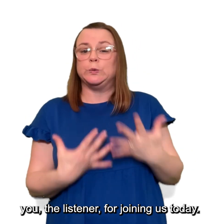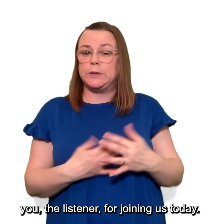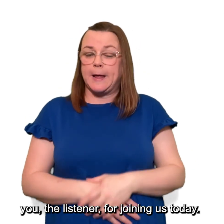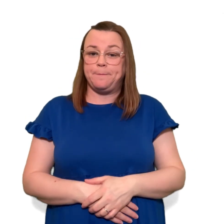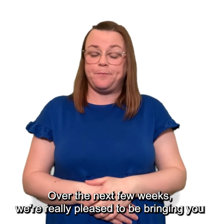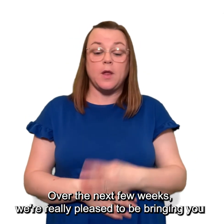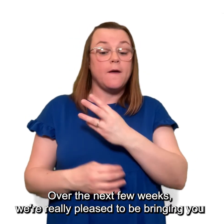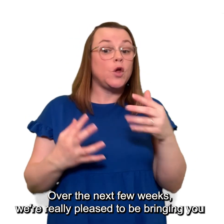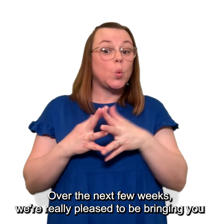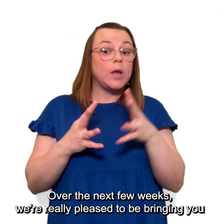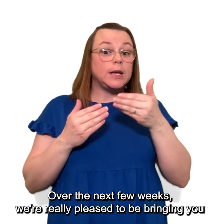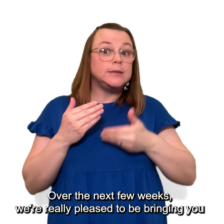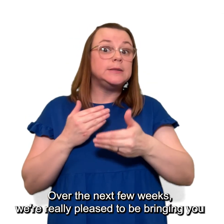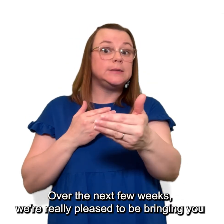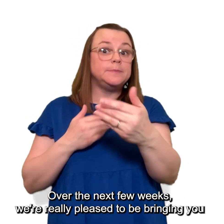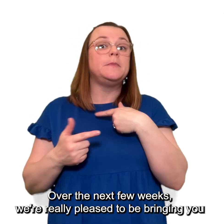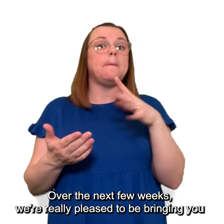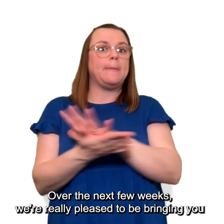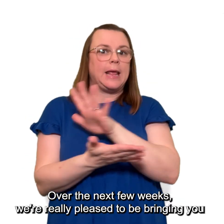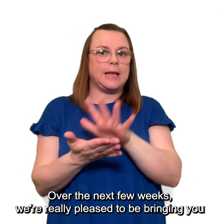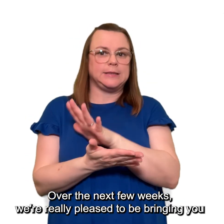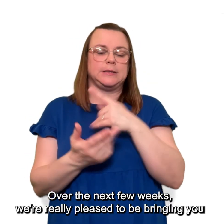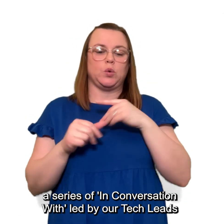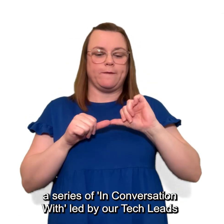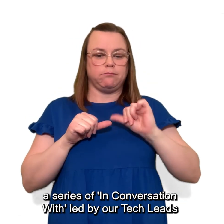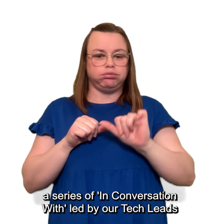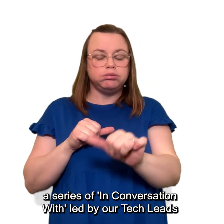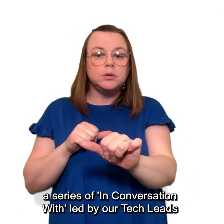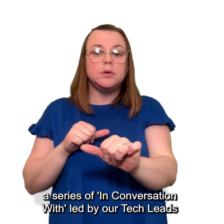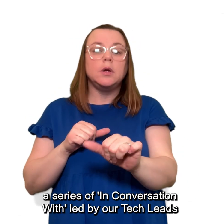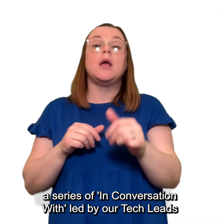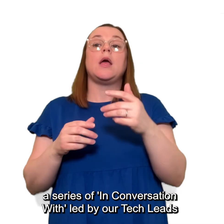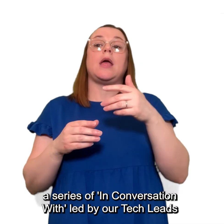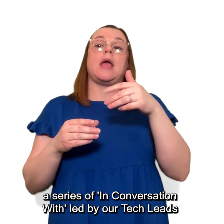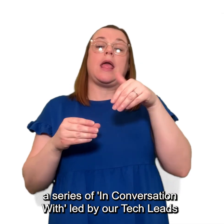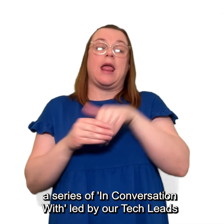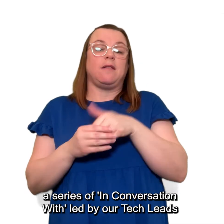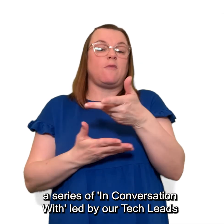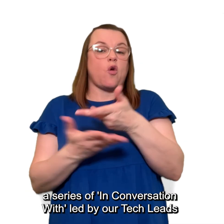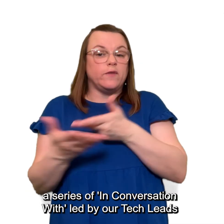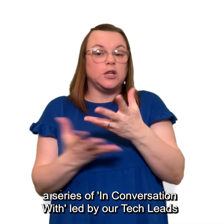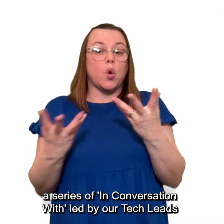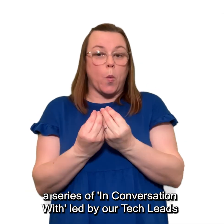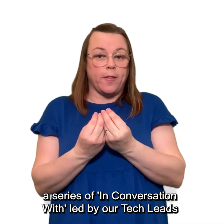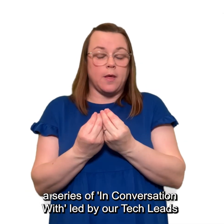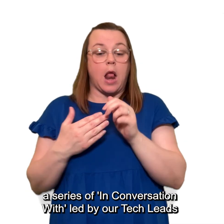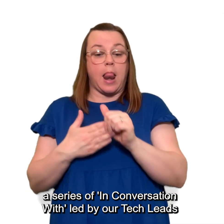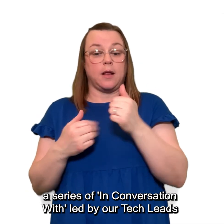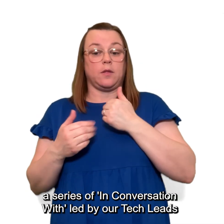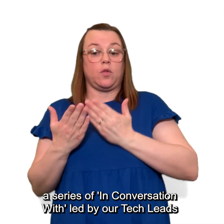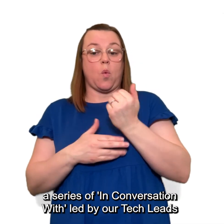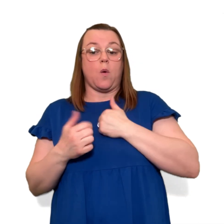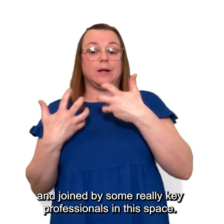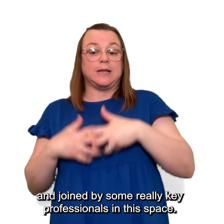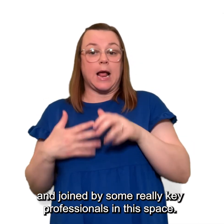today. Over the next few weeks, we're really pleased to be bringing you a series of In Conversation With, led by our